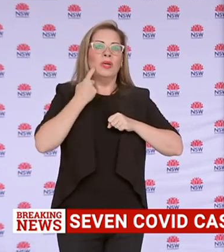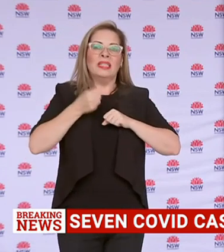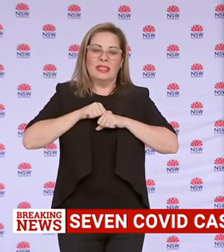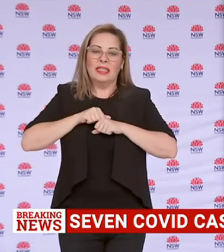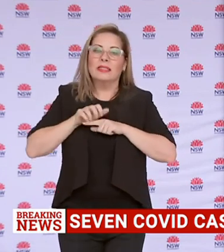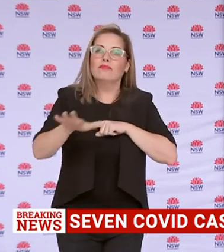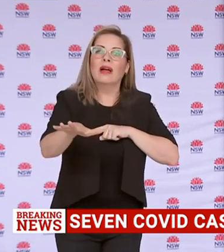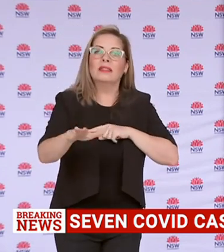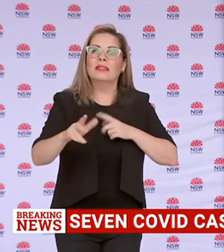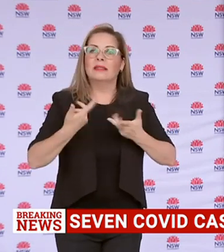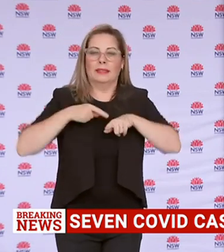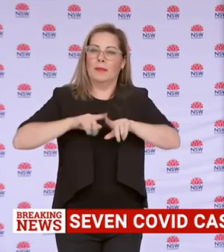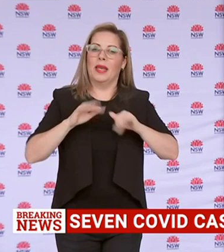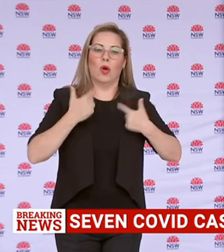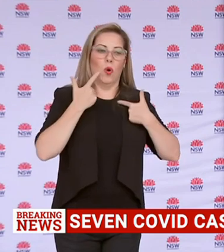returned overseas